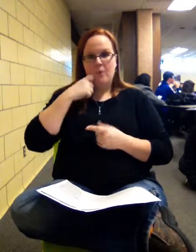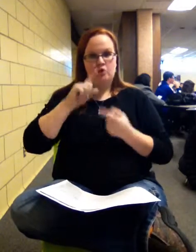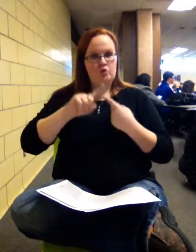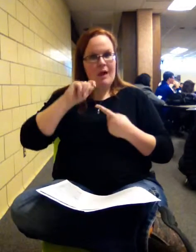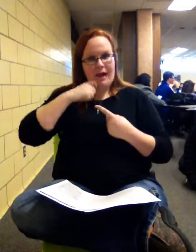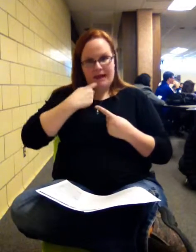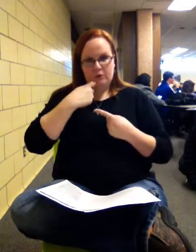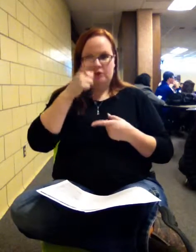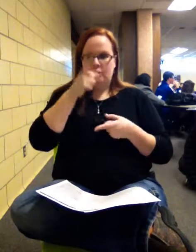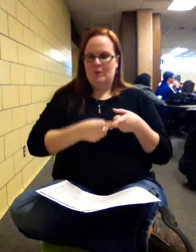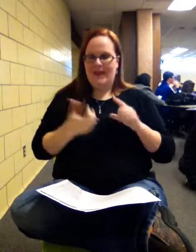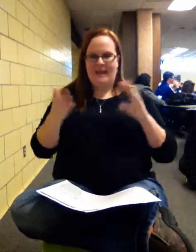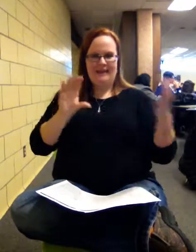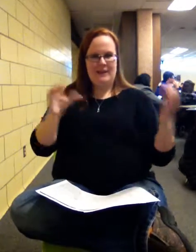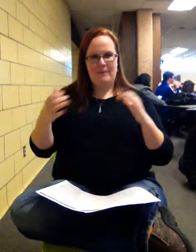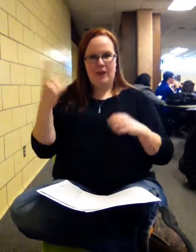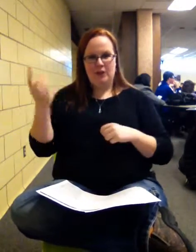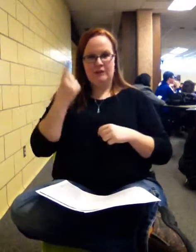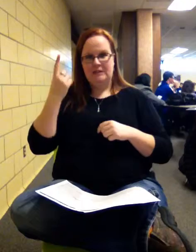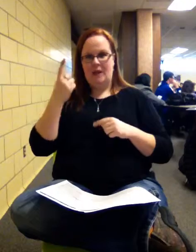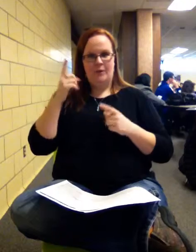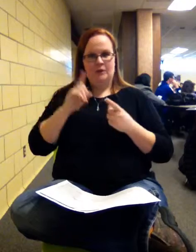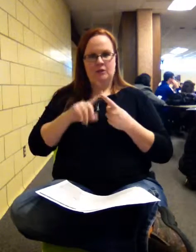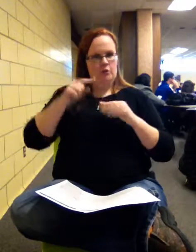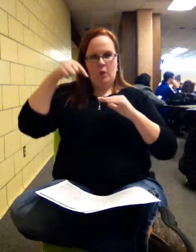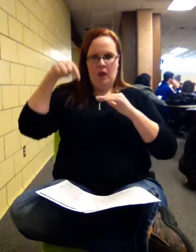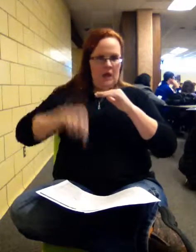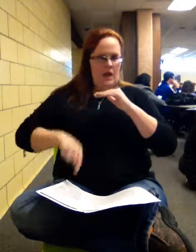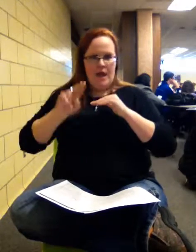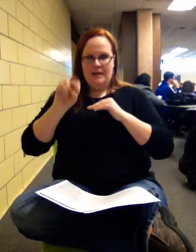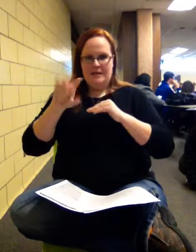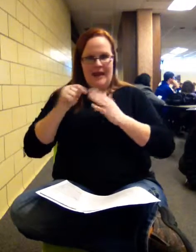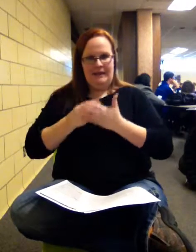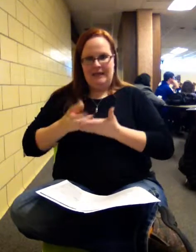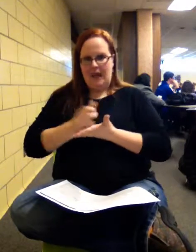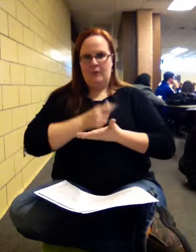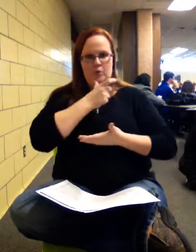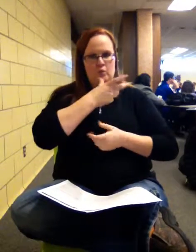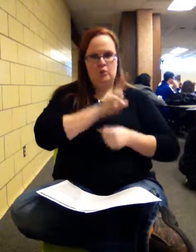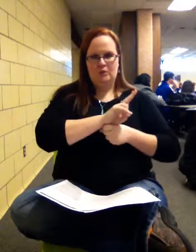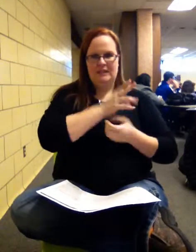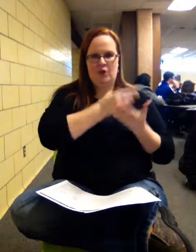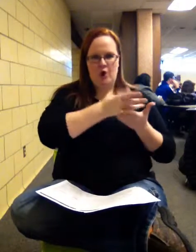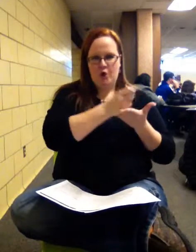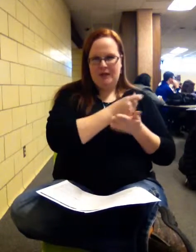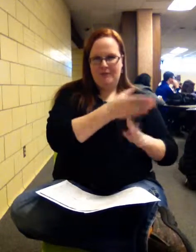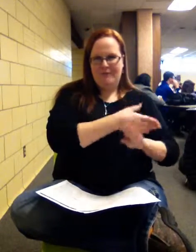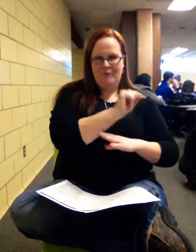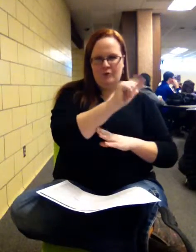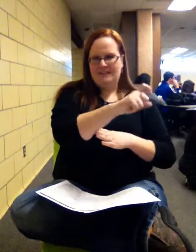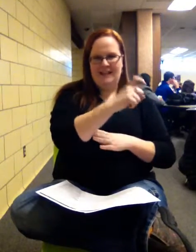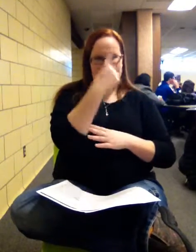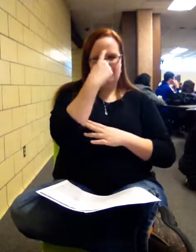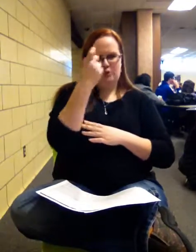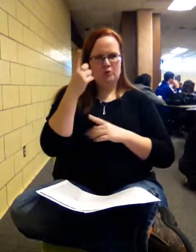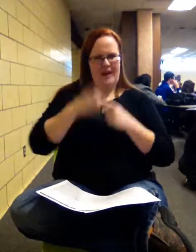can't compare someone clear down to net income with someone who's using earnings before tax, because that's not a fair comparison. So